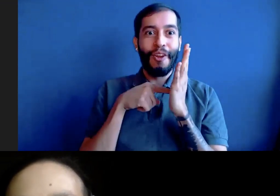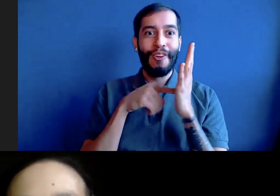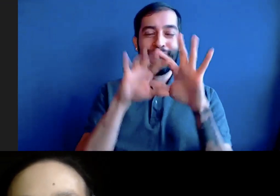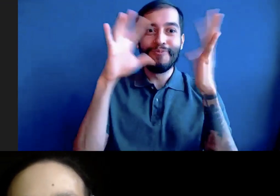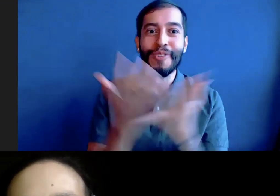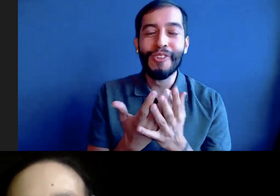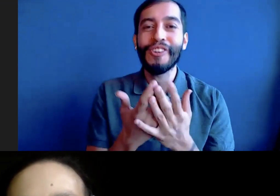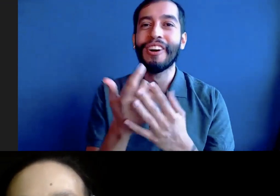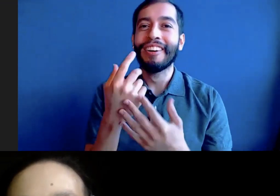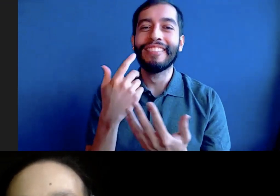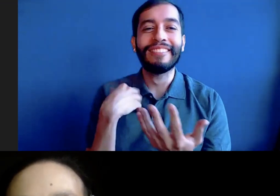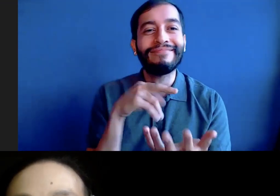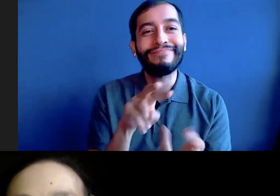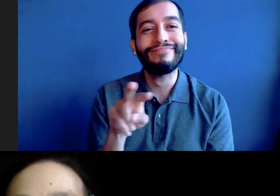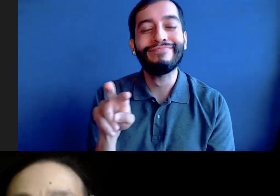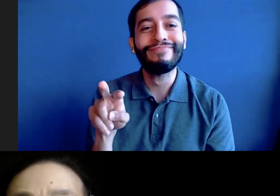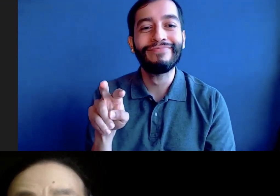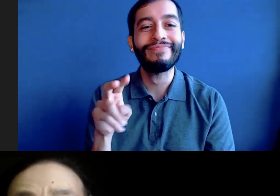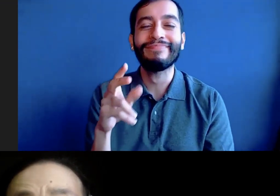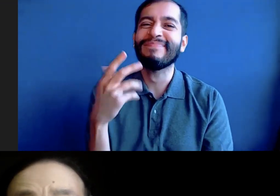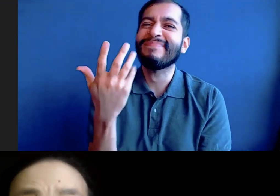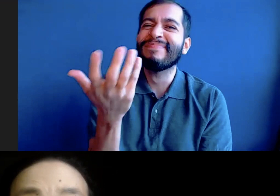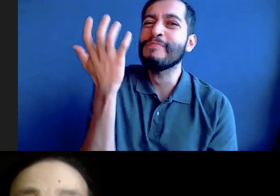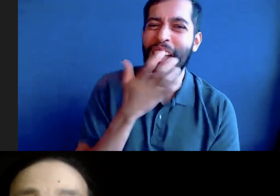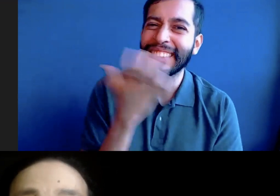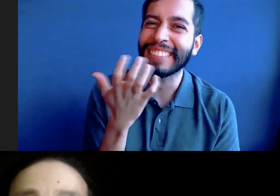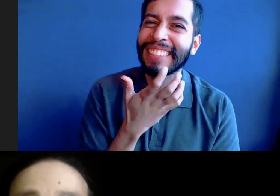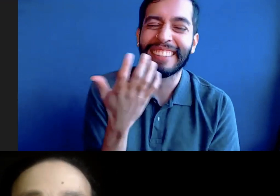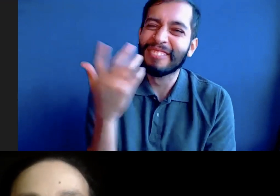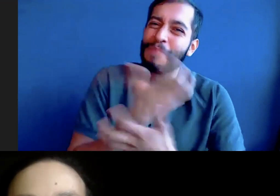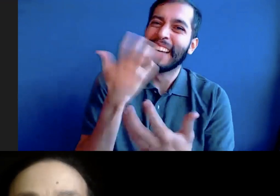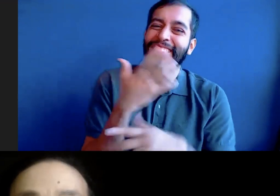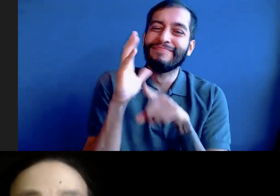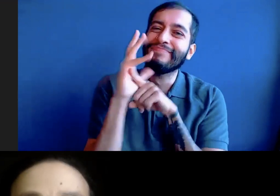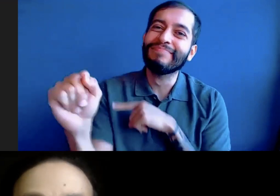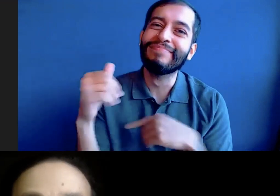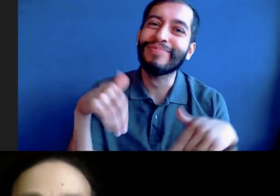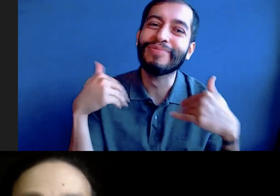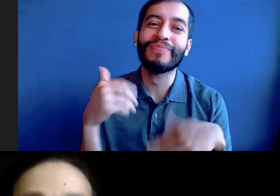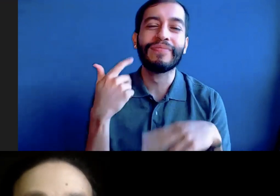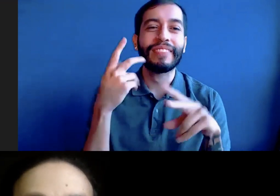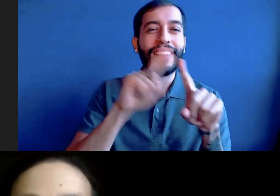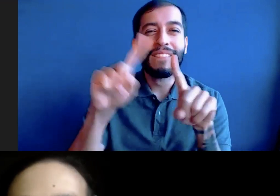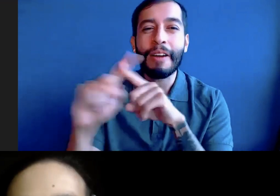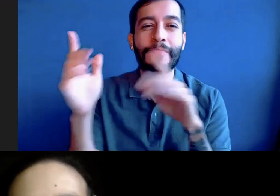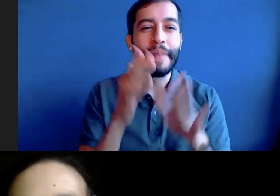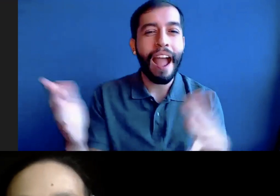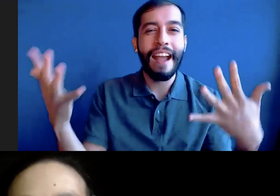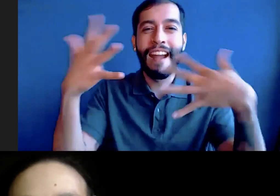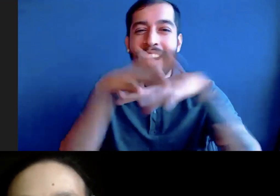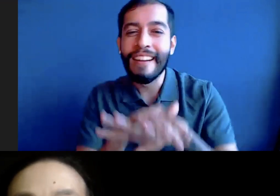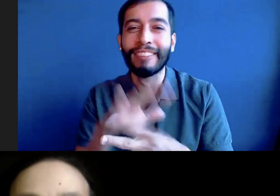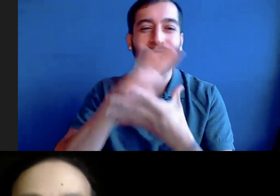was also really brilliant too, that there's just so many ways to tell stories that